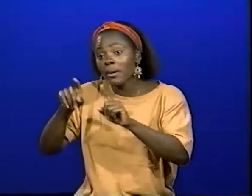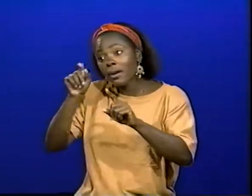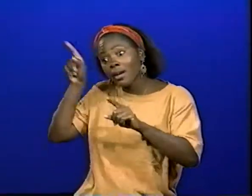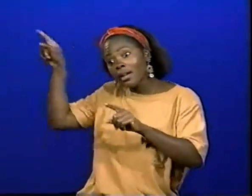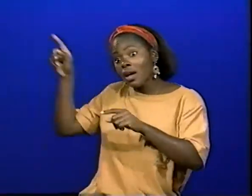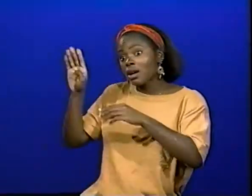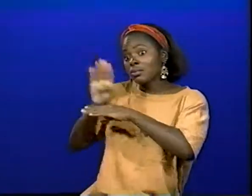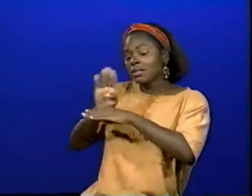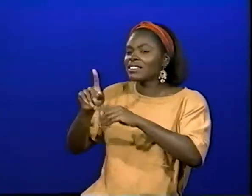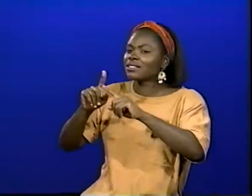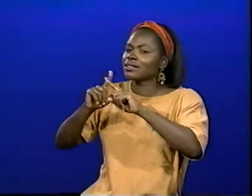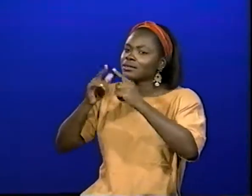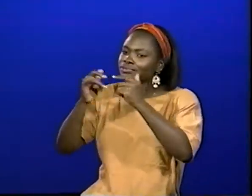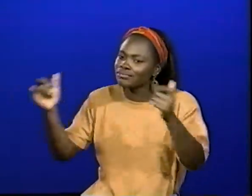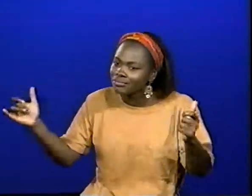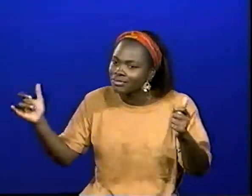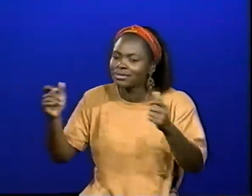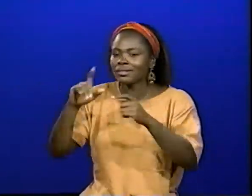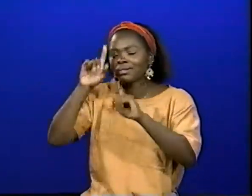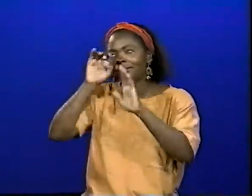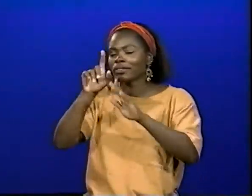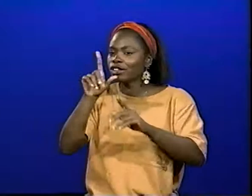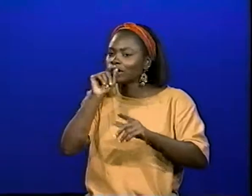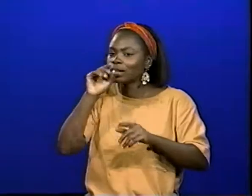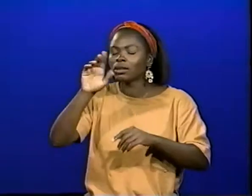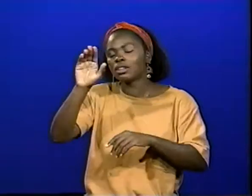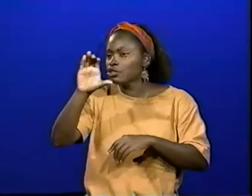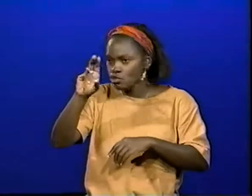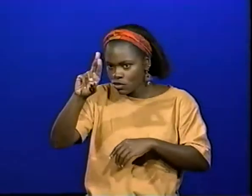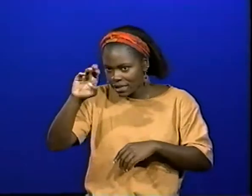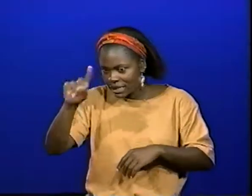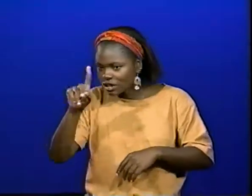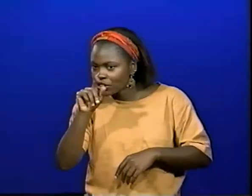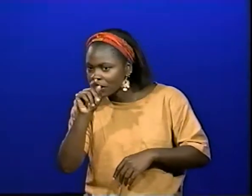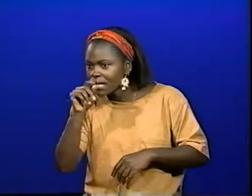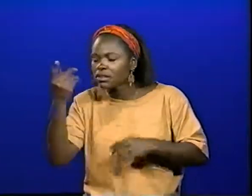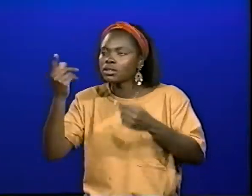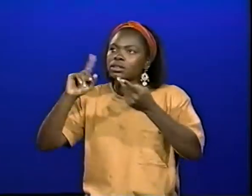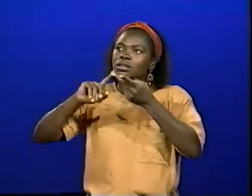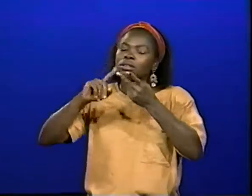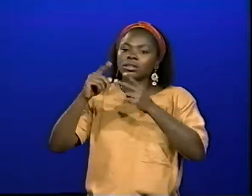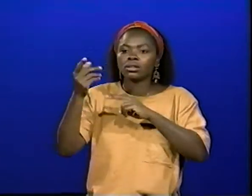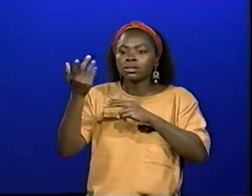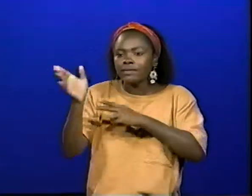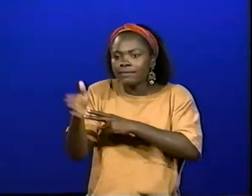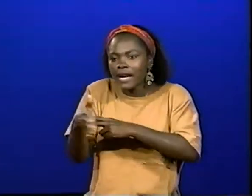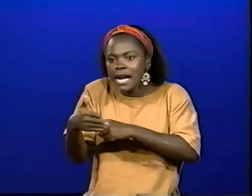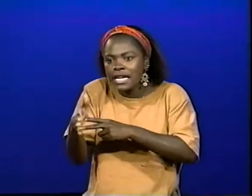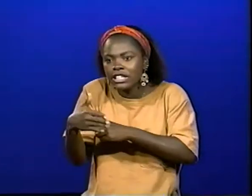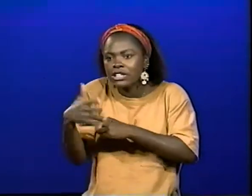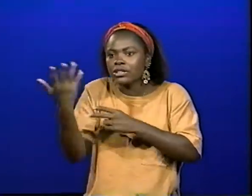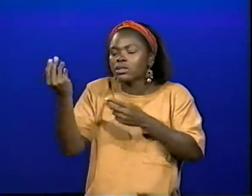one of my favorites, even though in his restaurant, you know, they serve a variety of Jamaican foods, chicken,